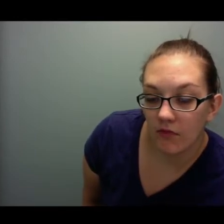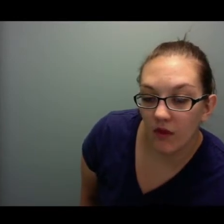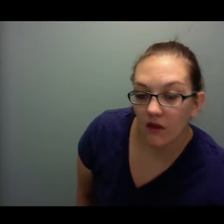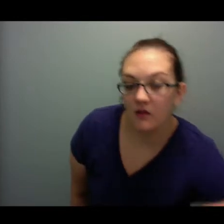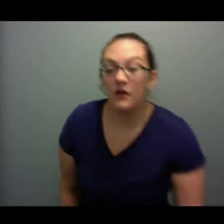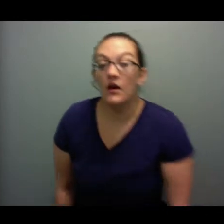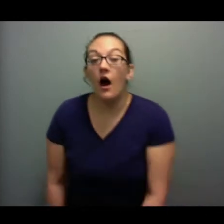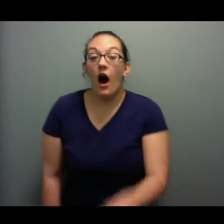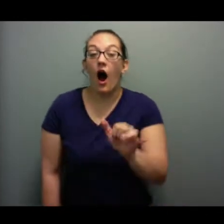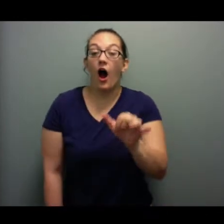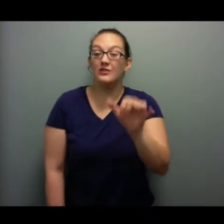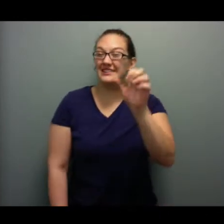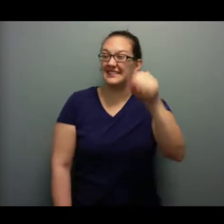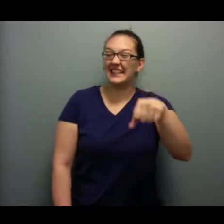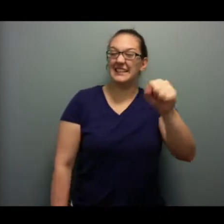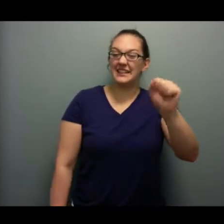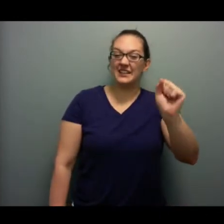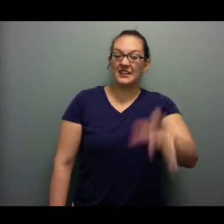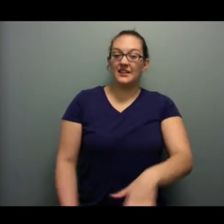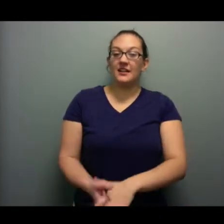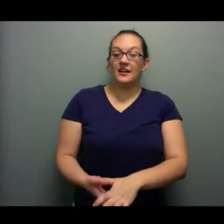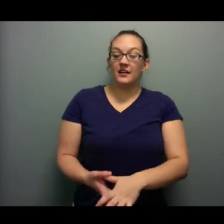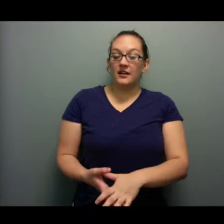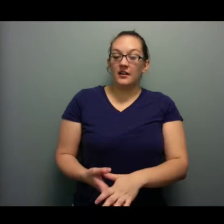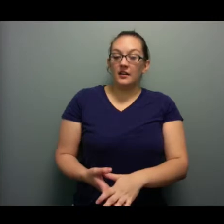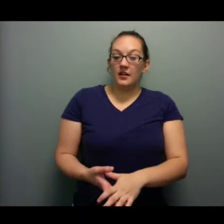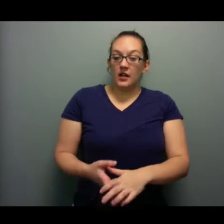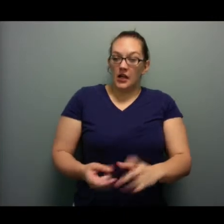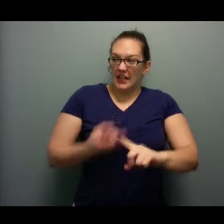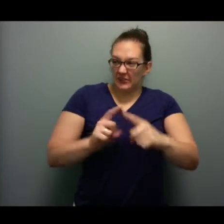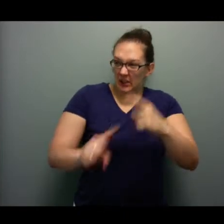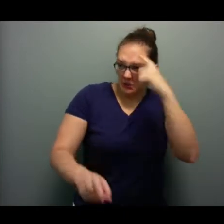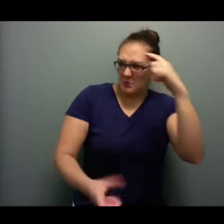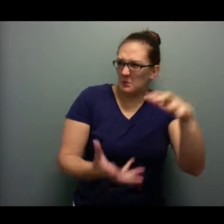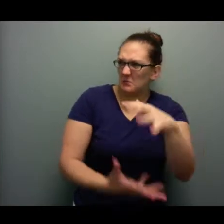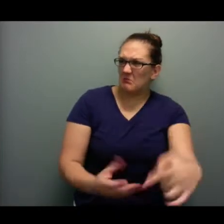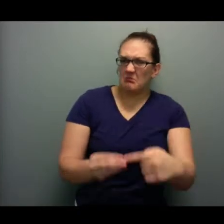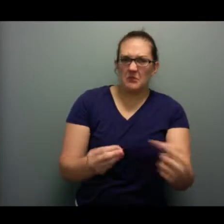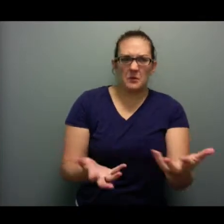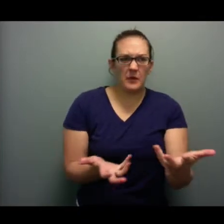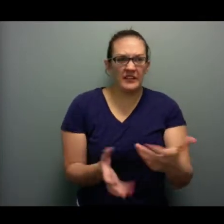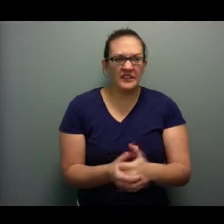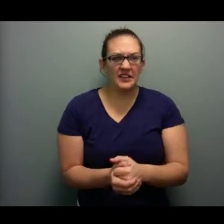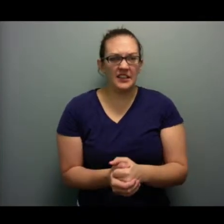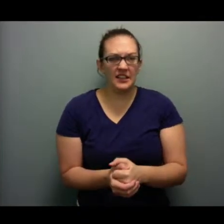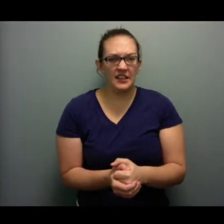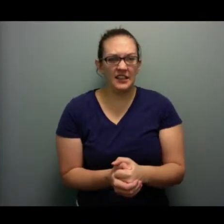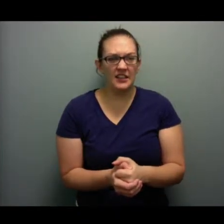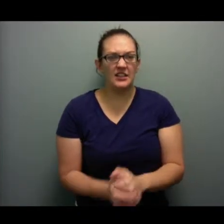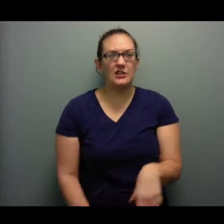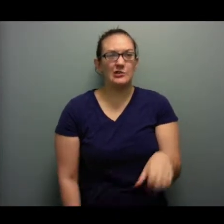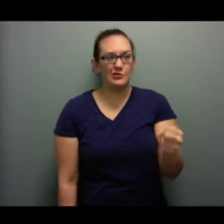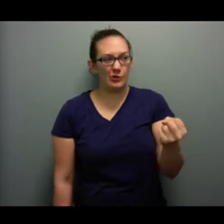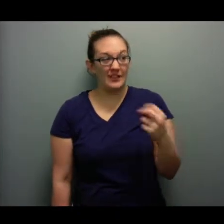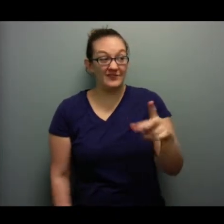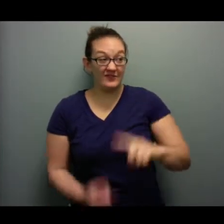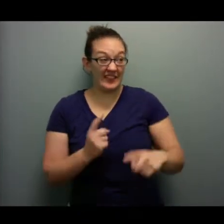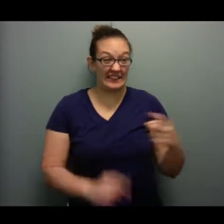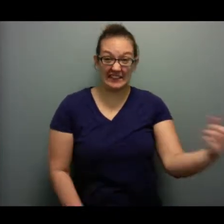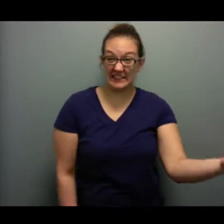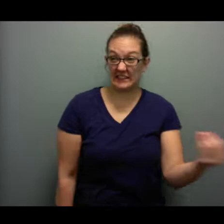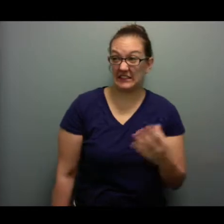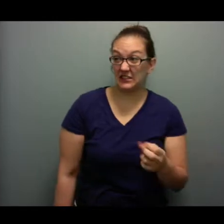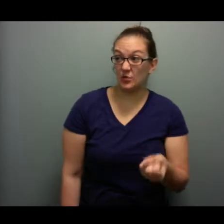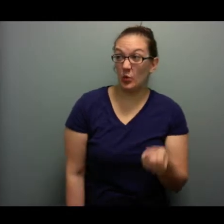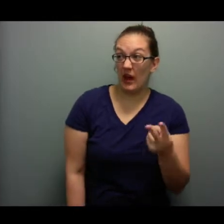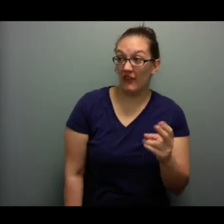Oh, yes. I saw a couple of you as I walked around. What was his friend confused about? His friend said 12 inches. There's not